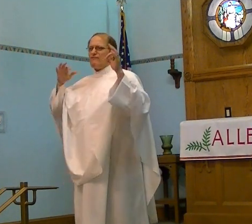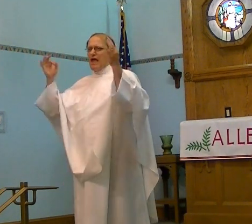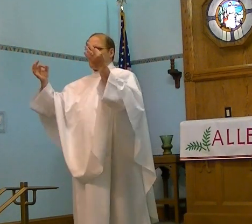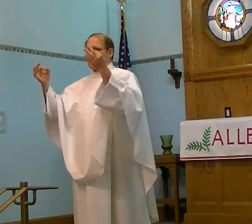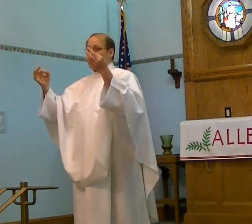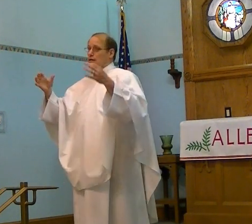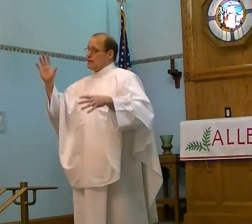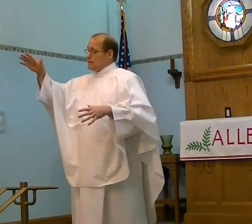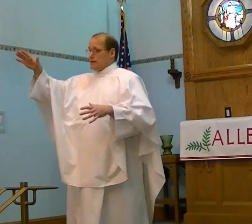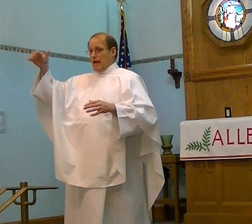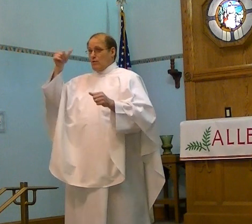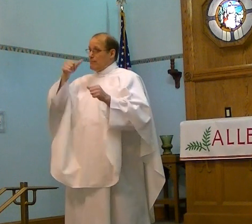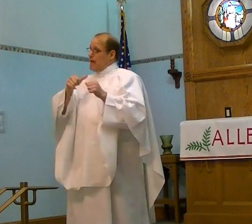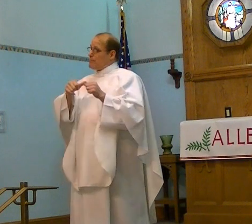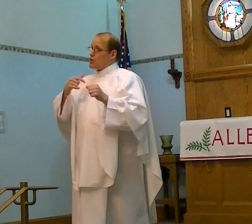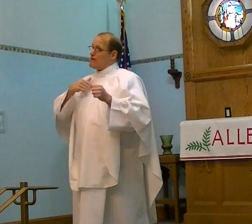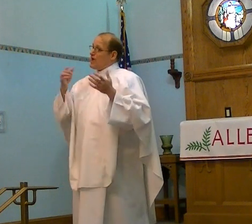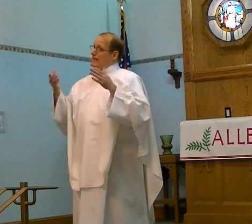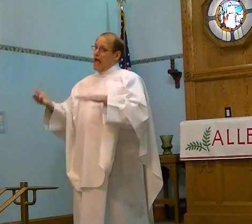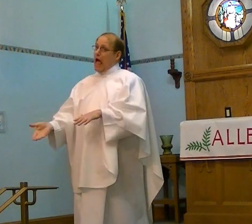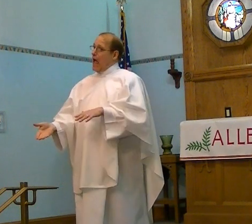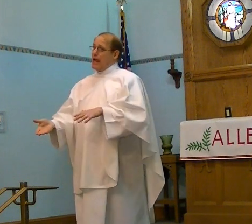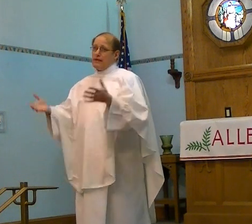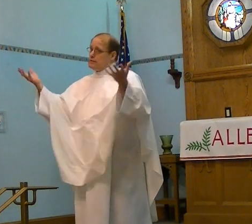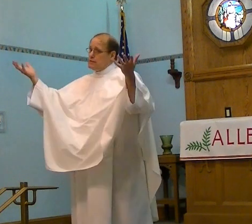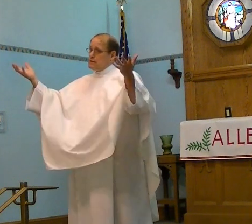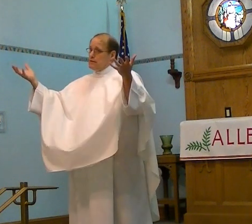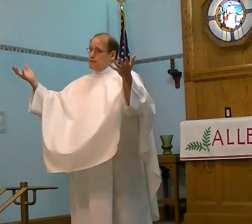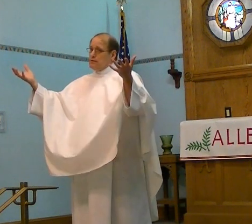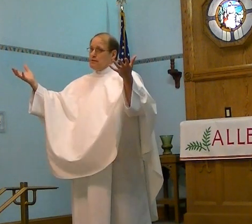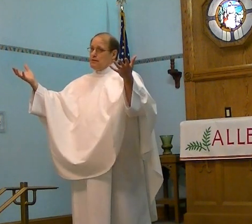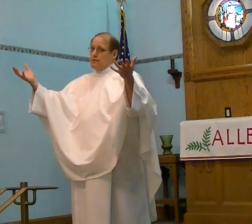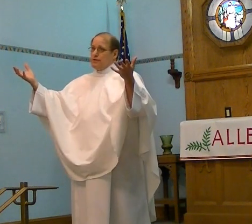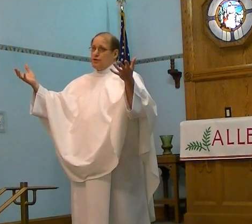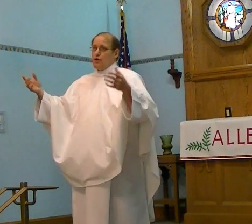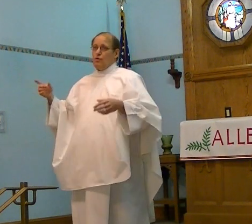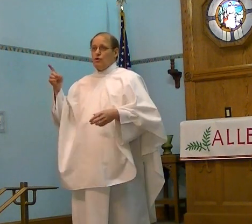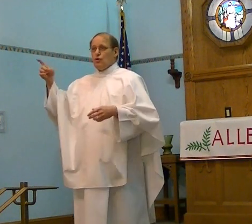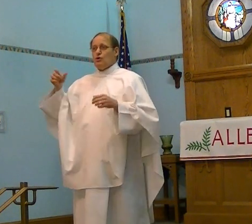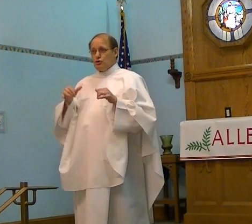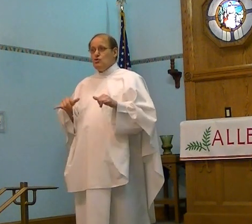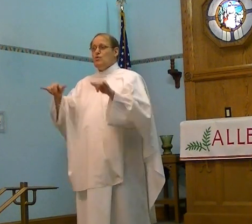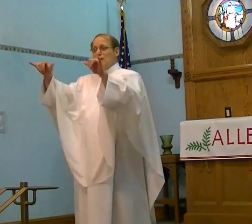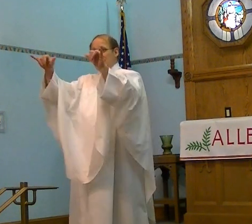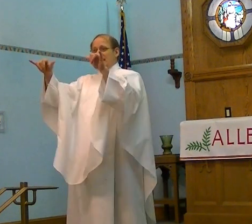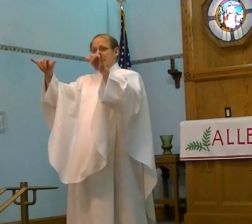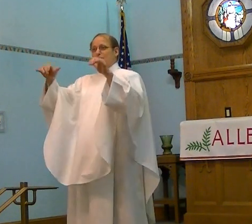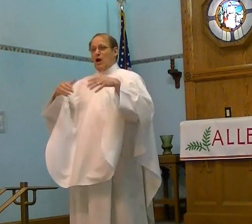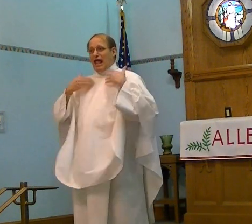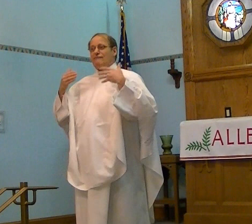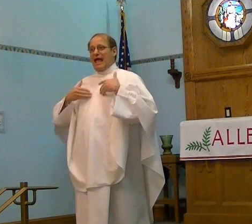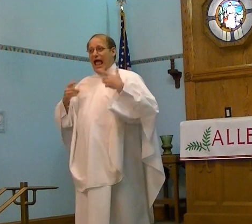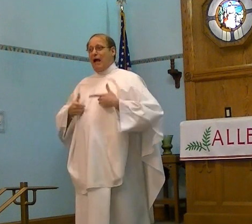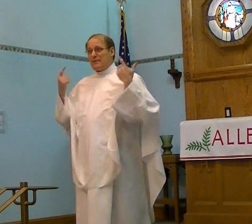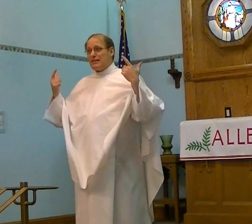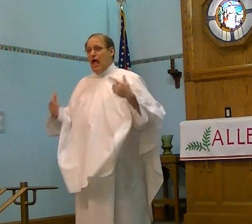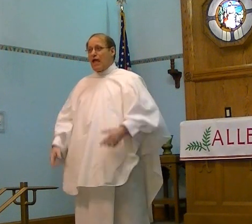family, Now remember, if I die, you know, you keep on having a happy life.